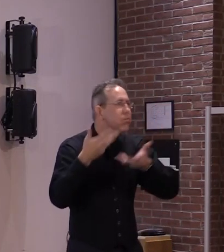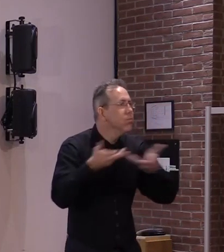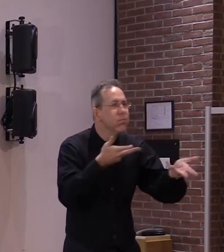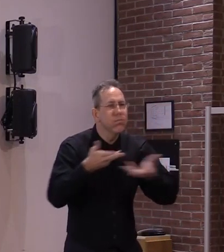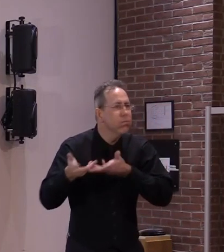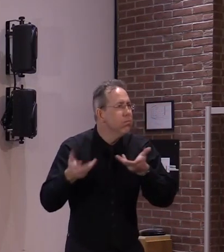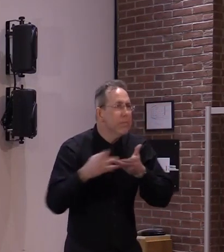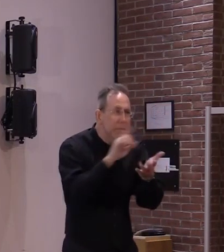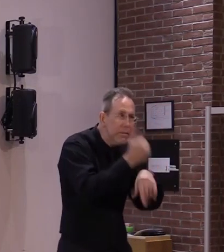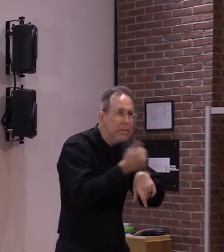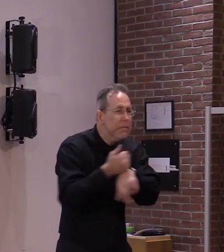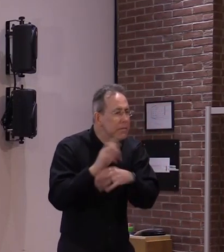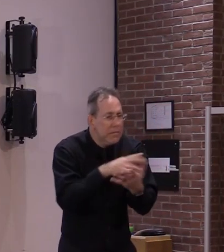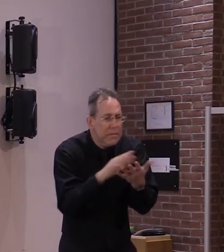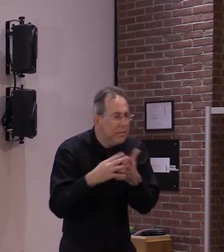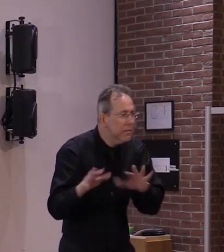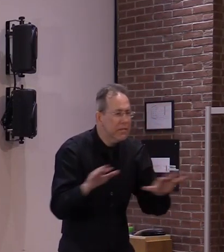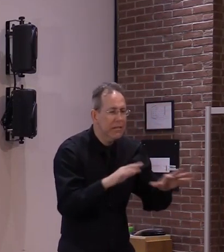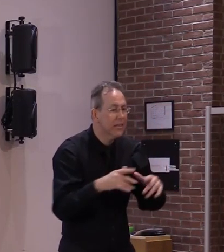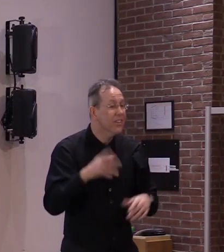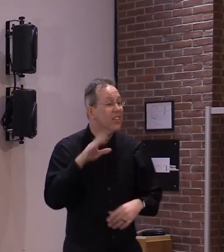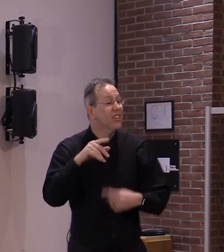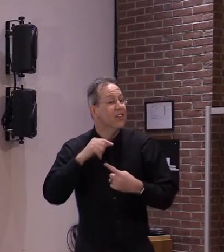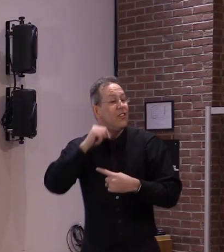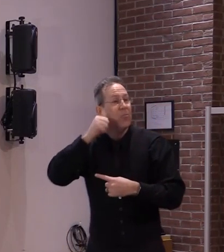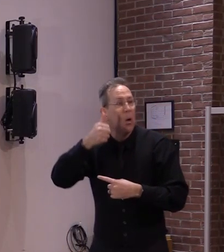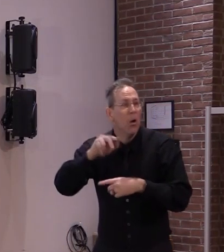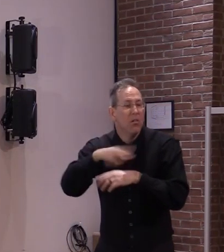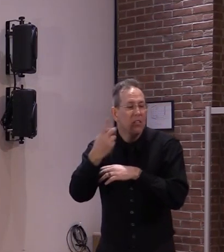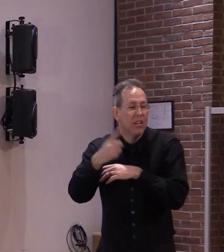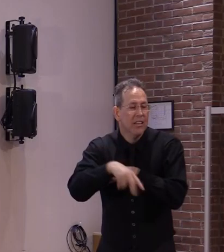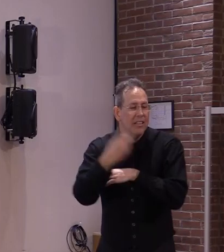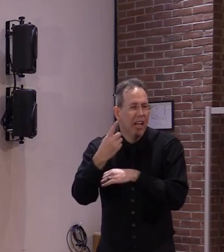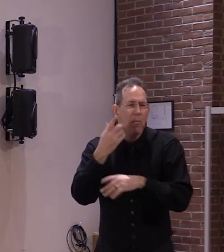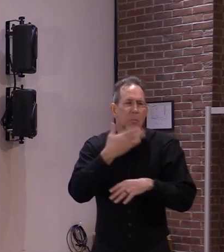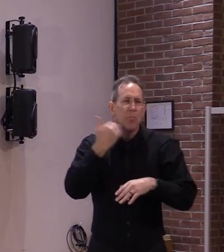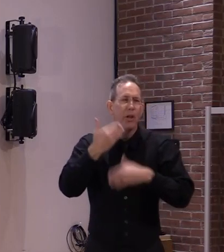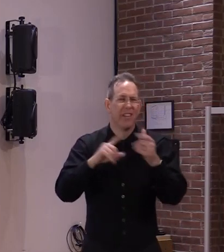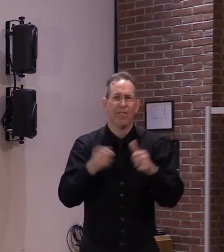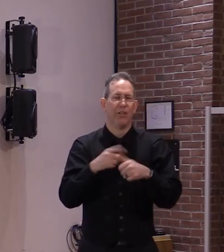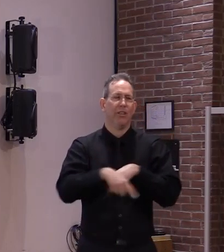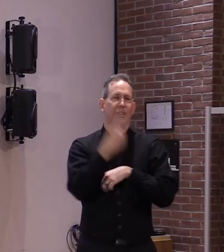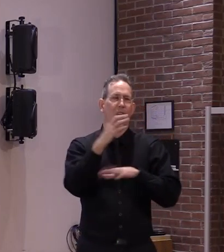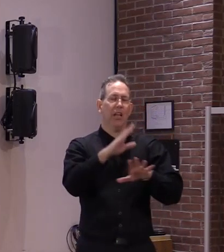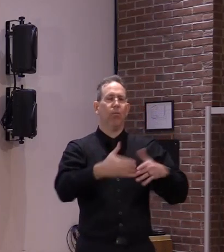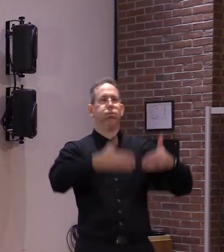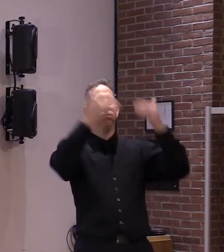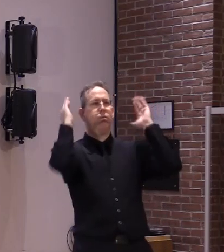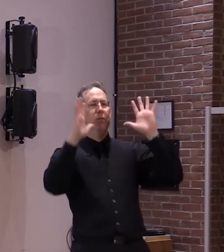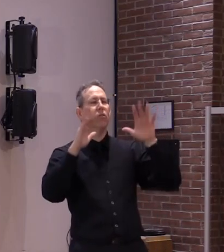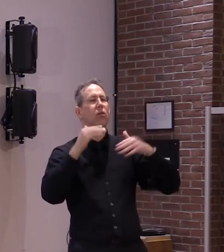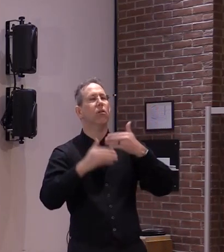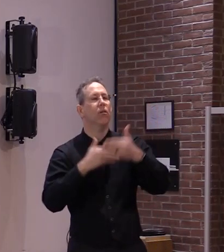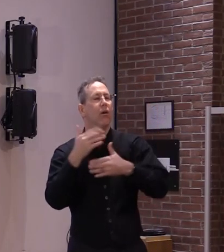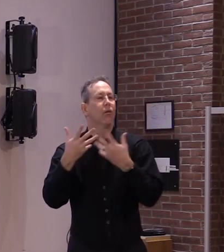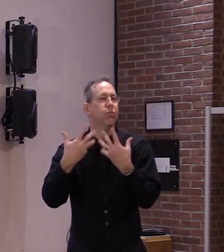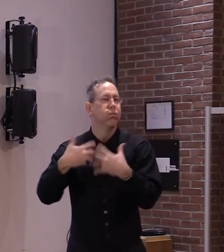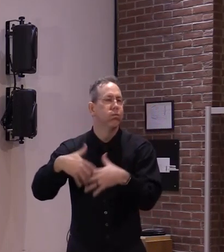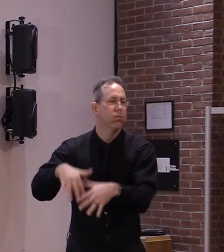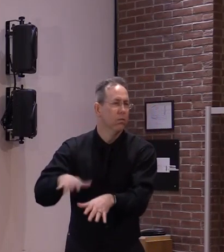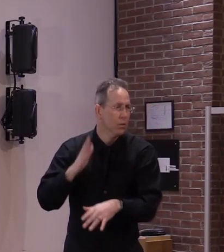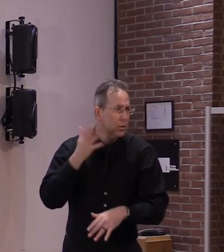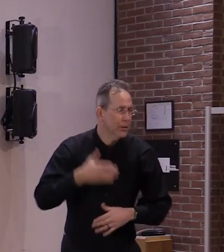the next day. But certainly, you know, something's going right because we've